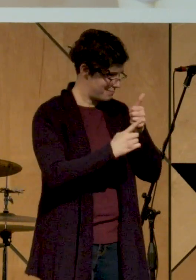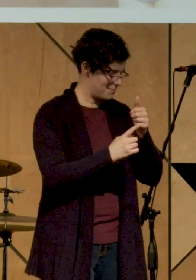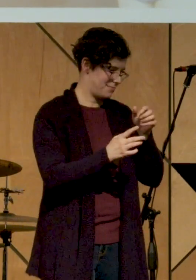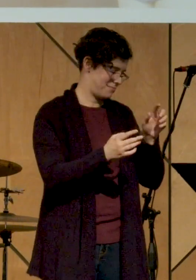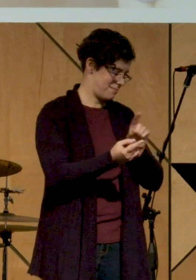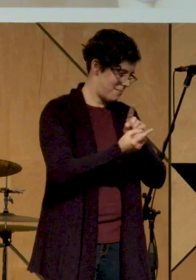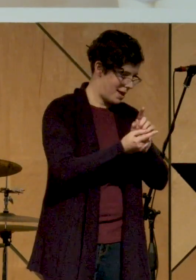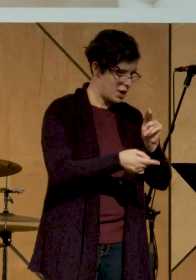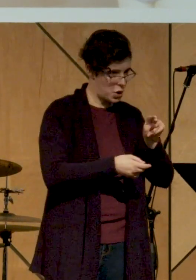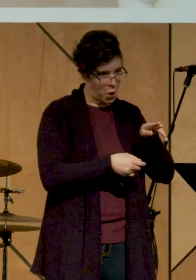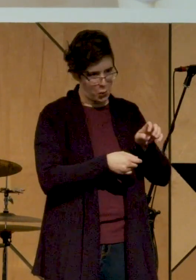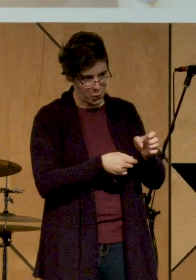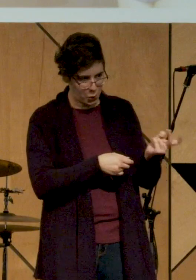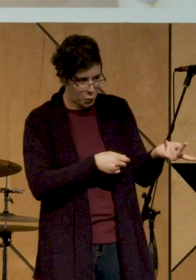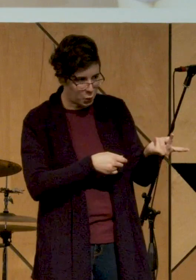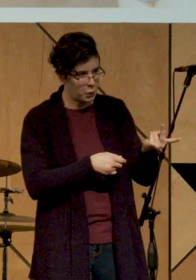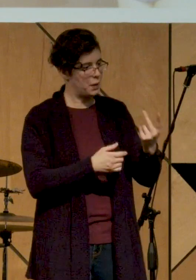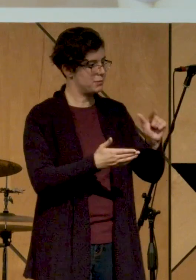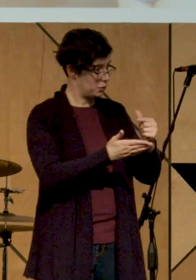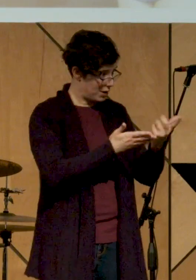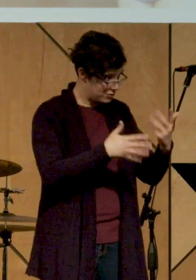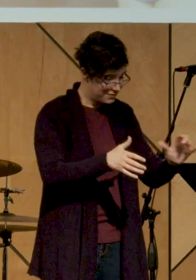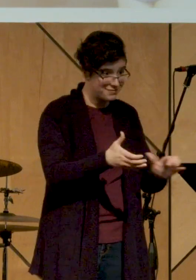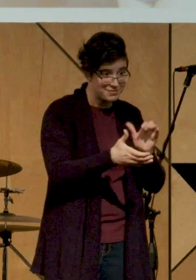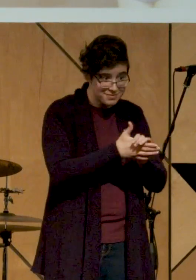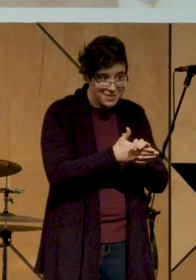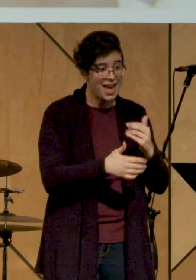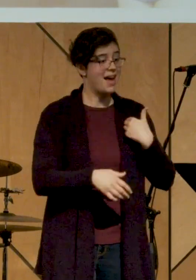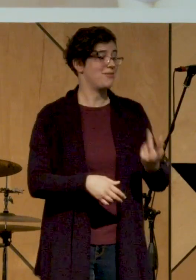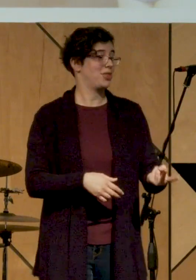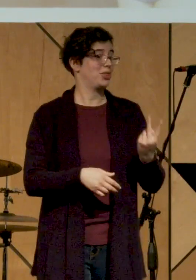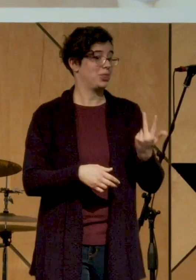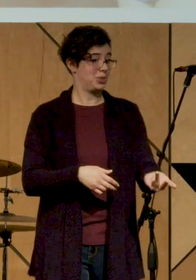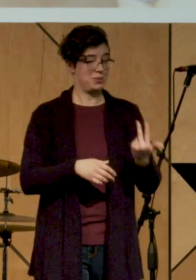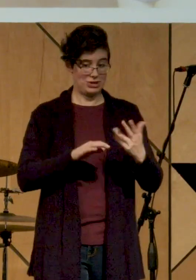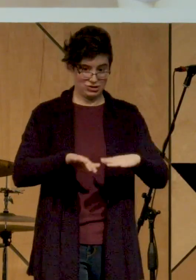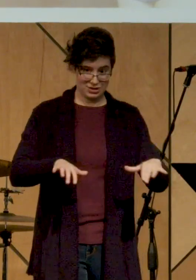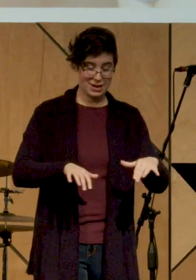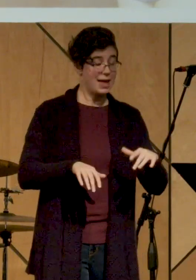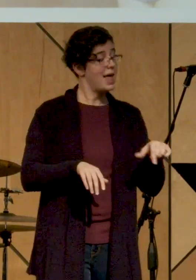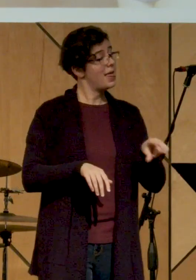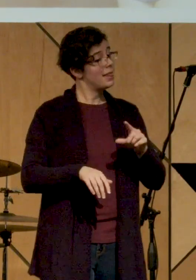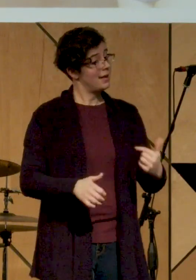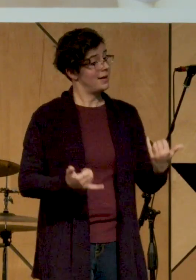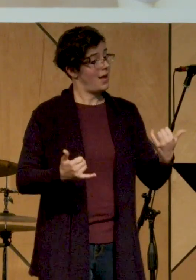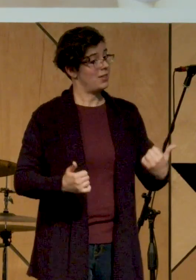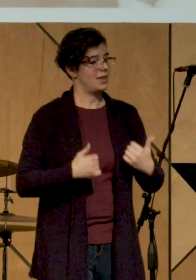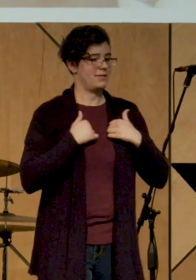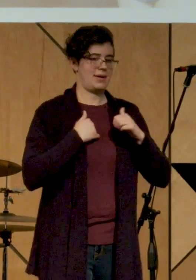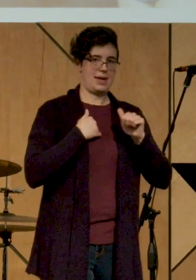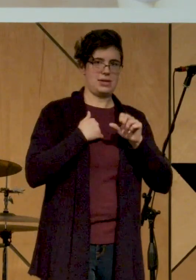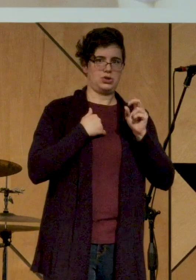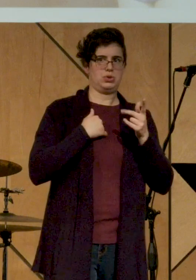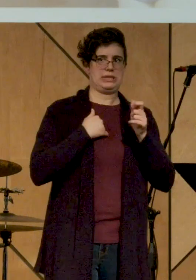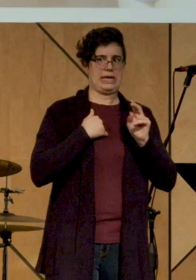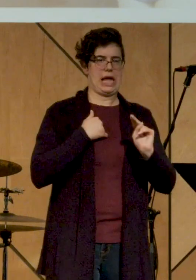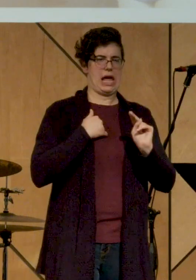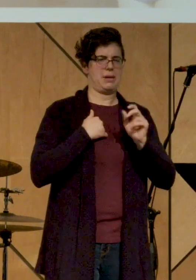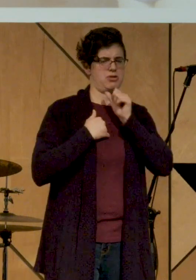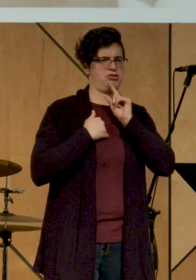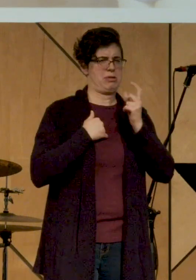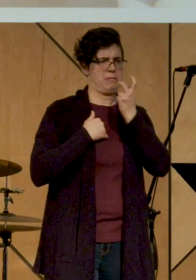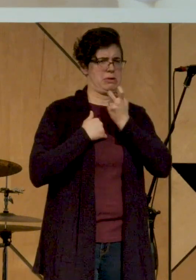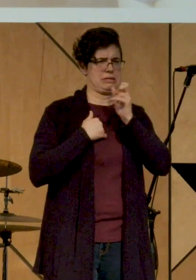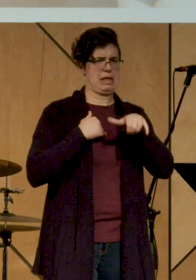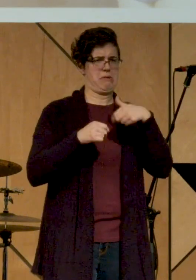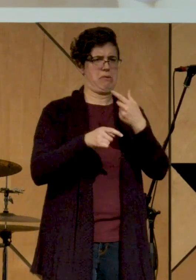had 3 kids, and now their family lives in Asunción, Paraguay. That was my best effort. I don't know if I